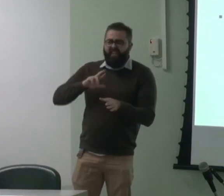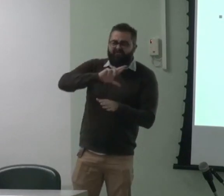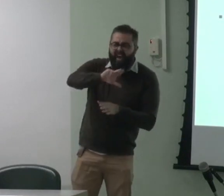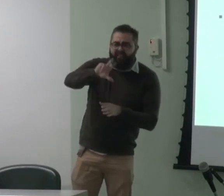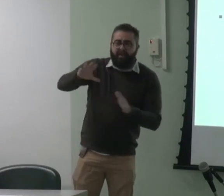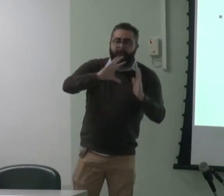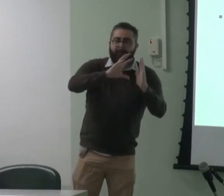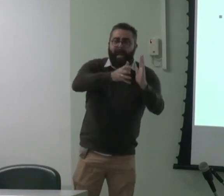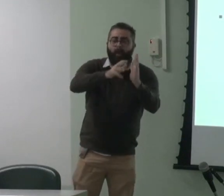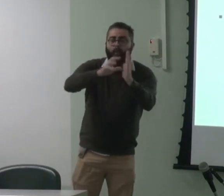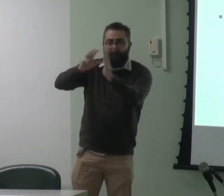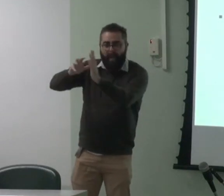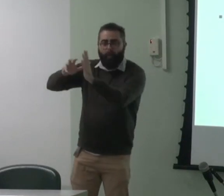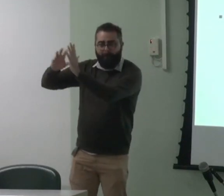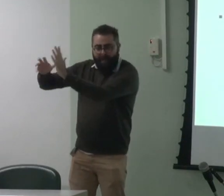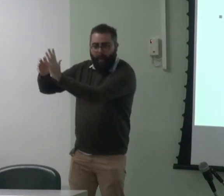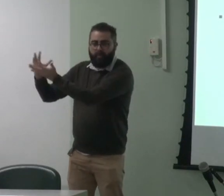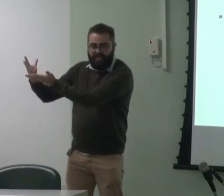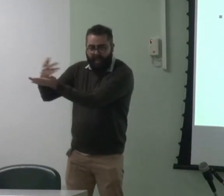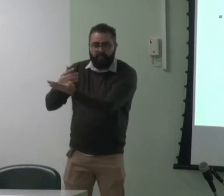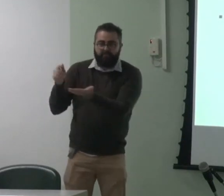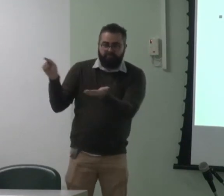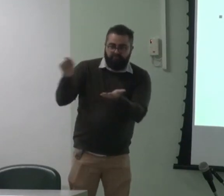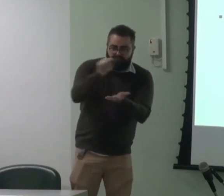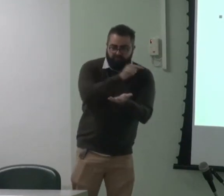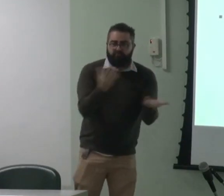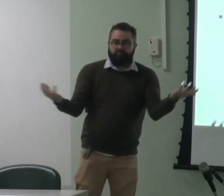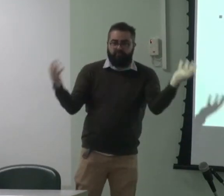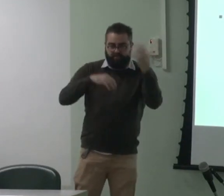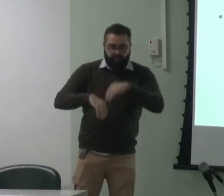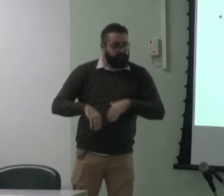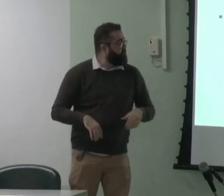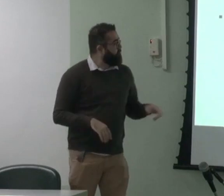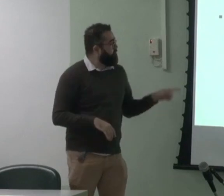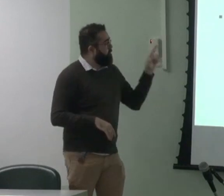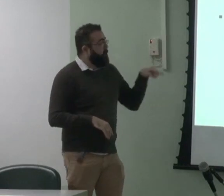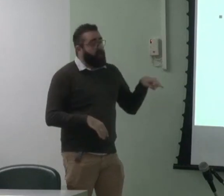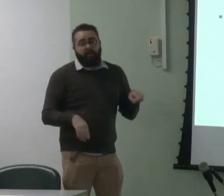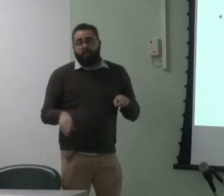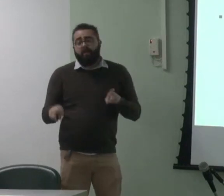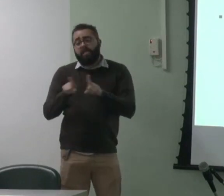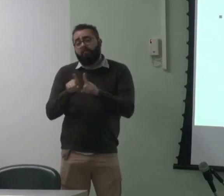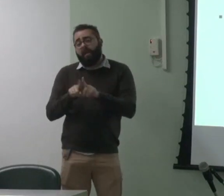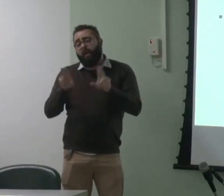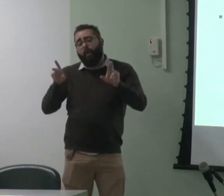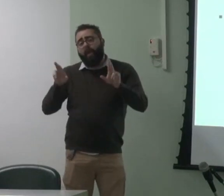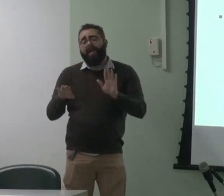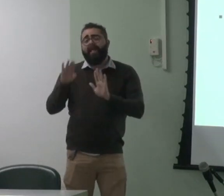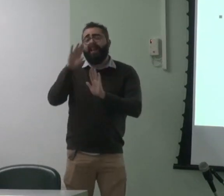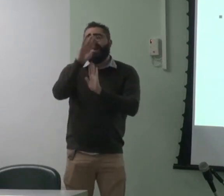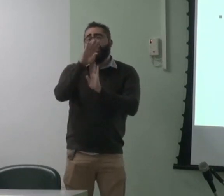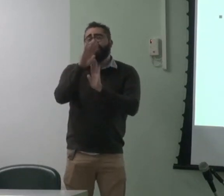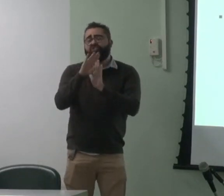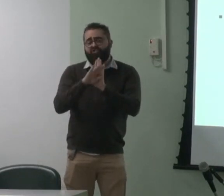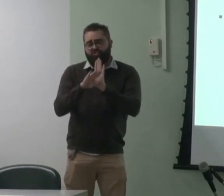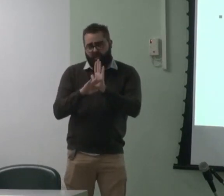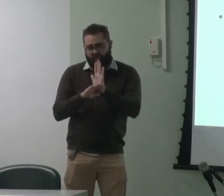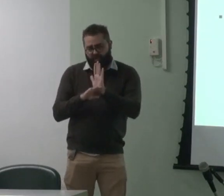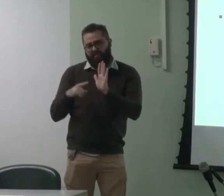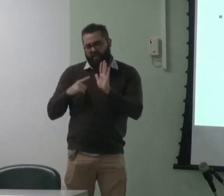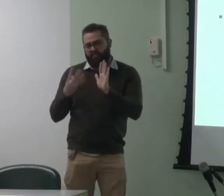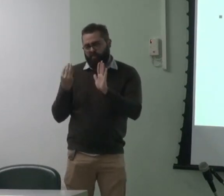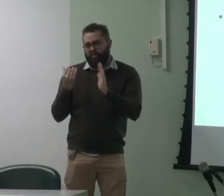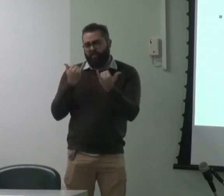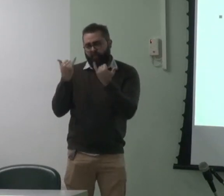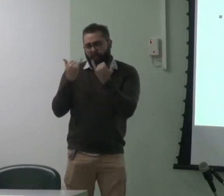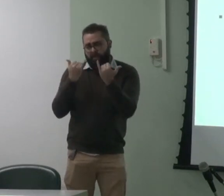in contrast to text corpora, lists of words that are assigned some type of morphological information. And I will